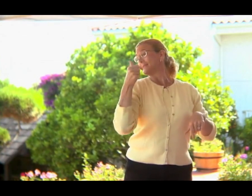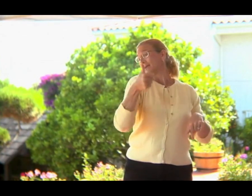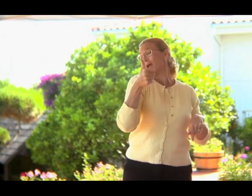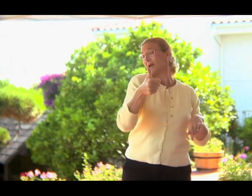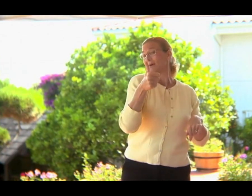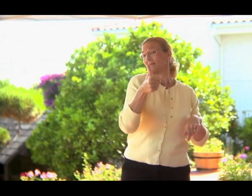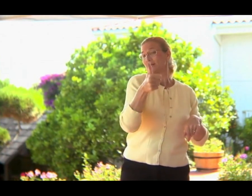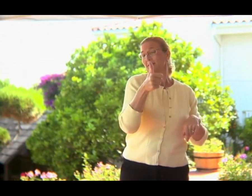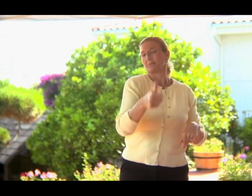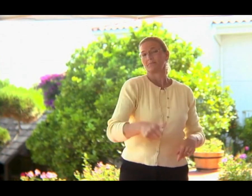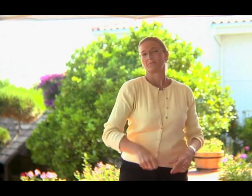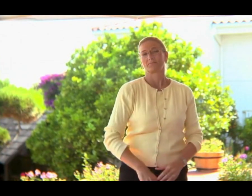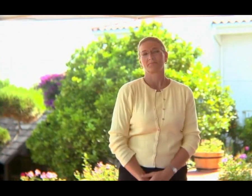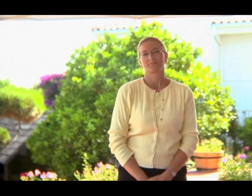you can see all sides of your body.